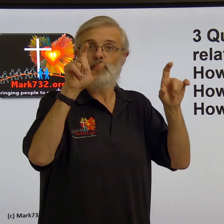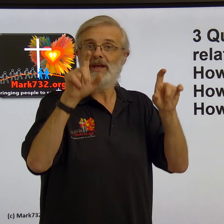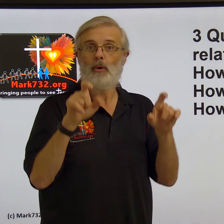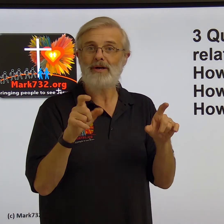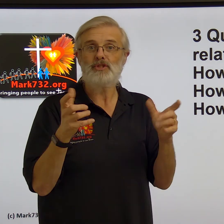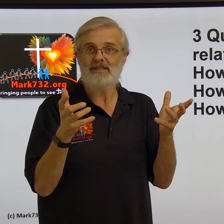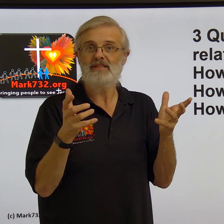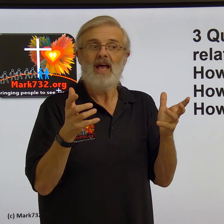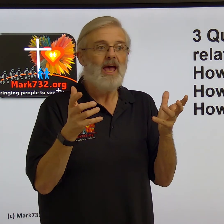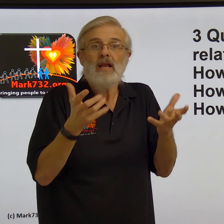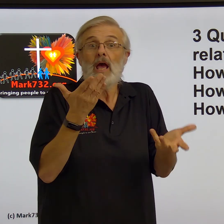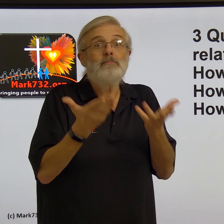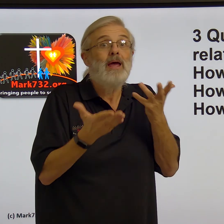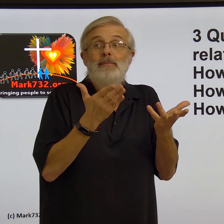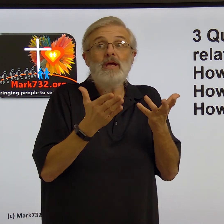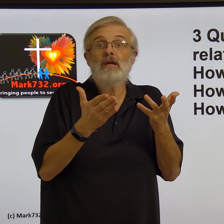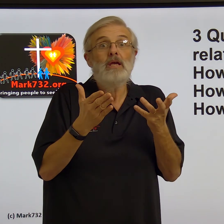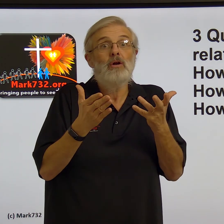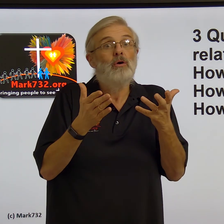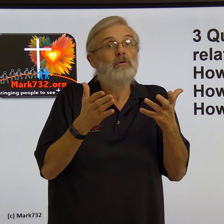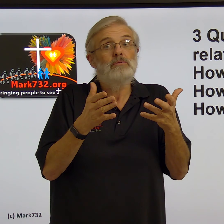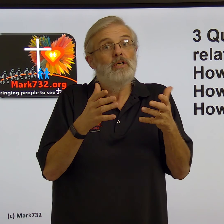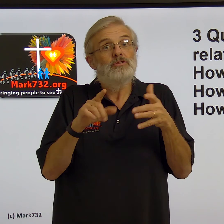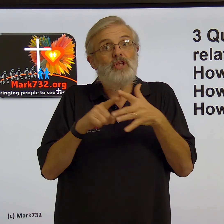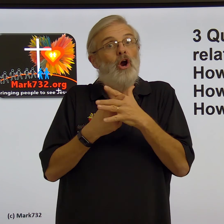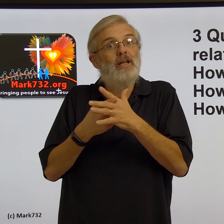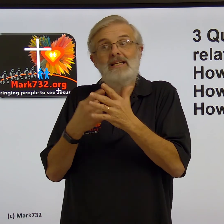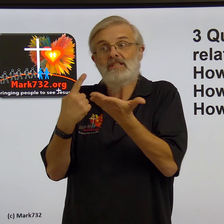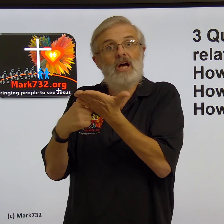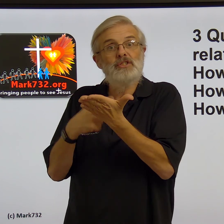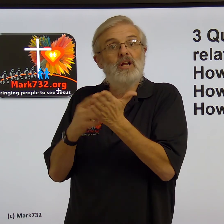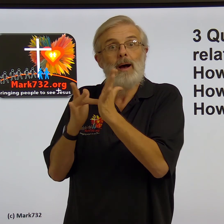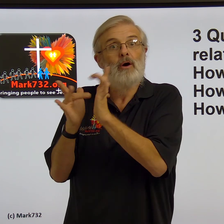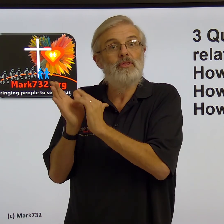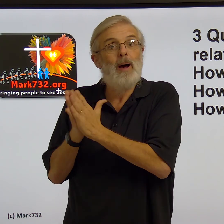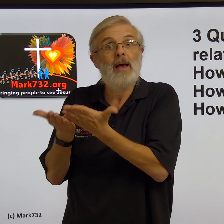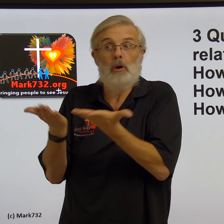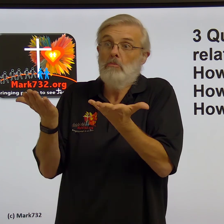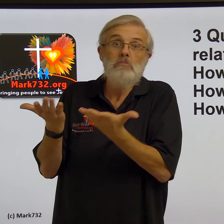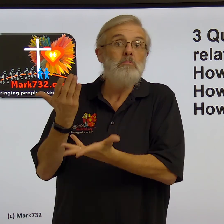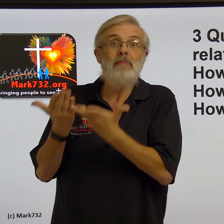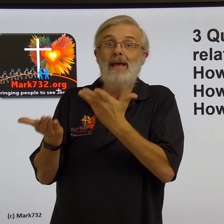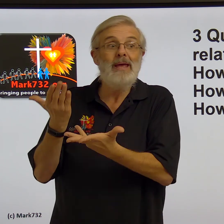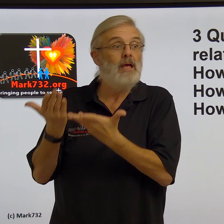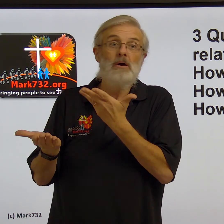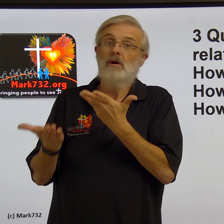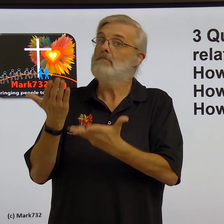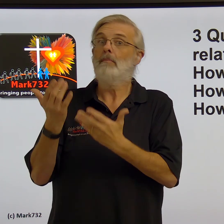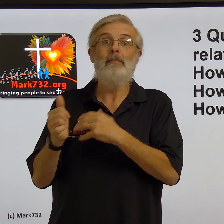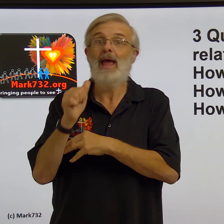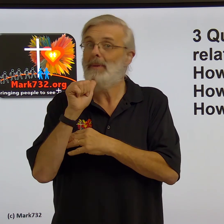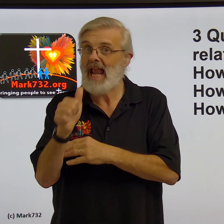questions and and maybe it'll start a discussion about the Bible maybe maybe not